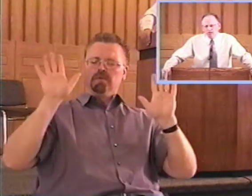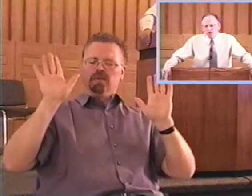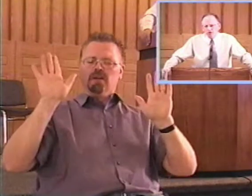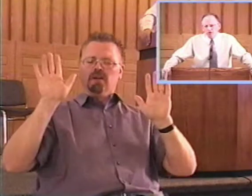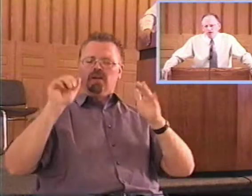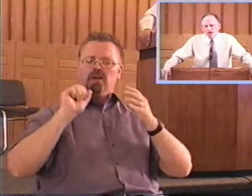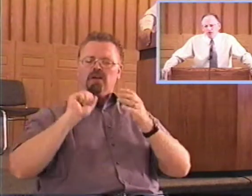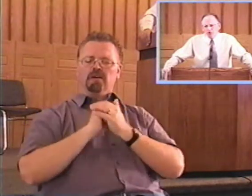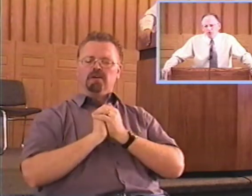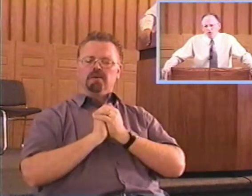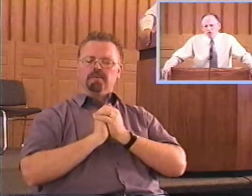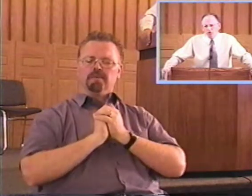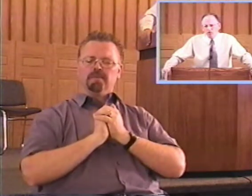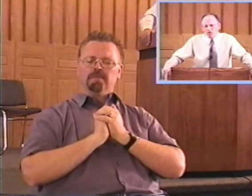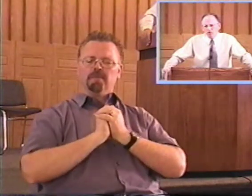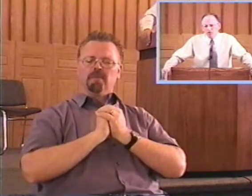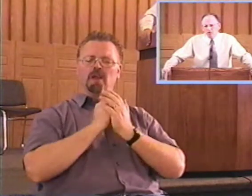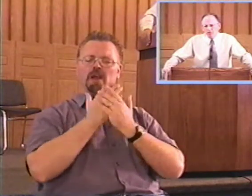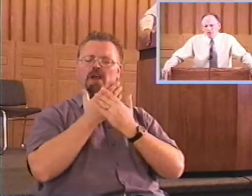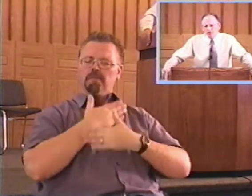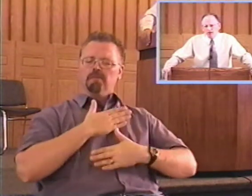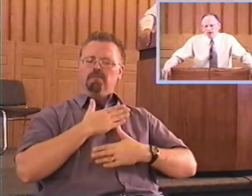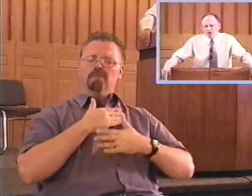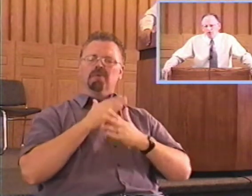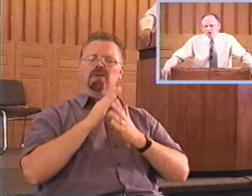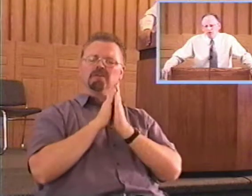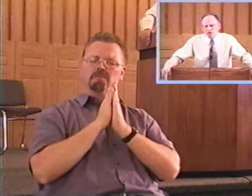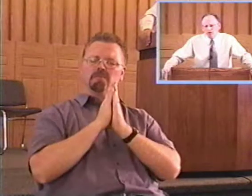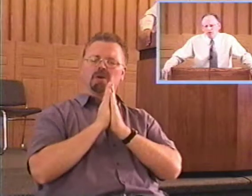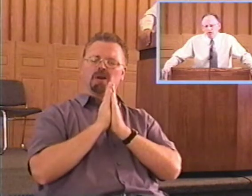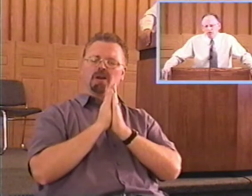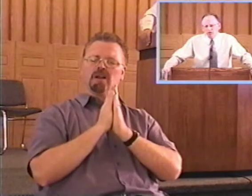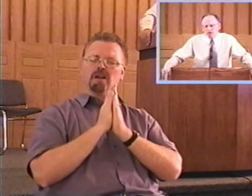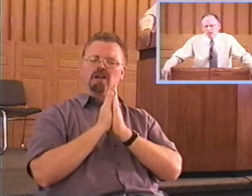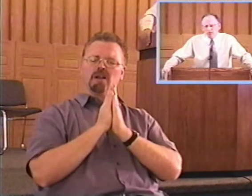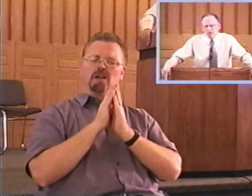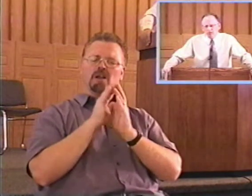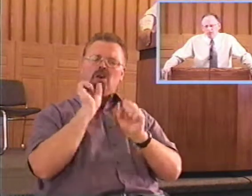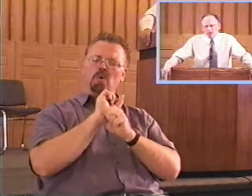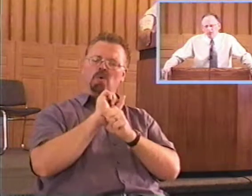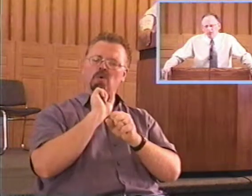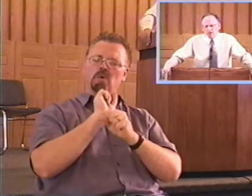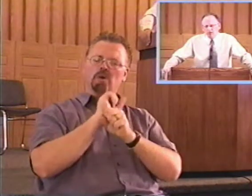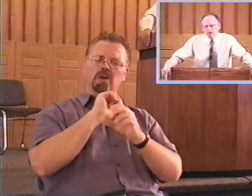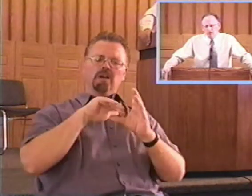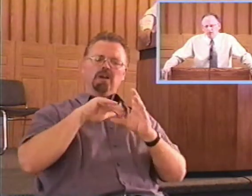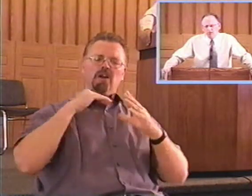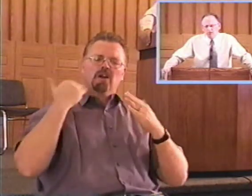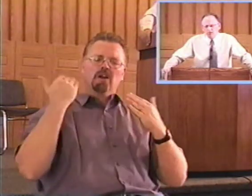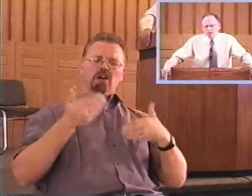Dear Lord, I pray, work a work of revival amongst our young people,